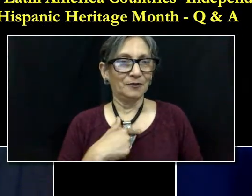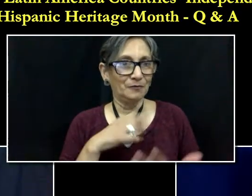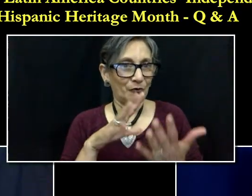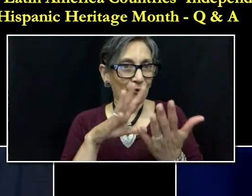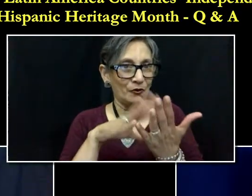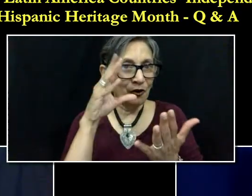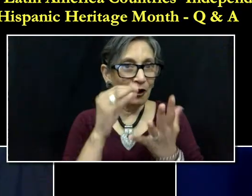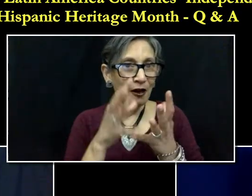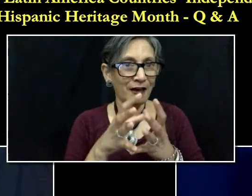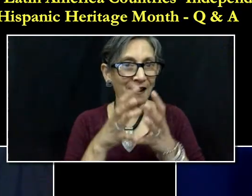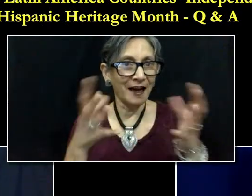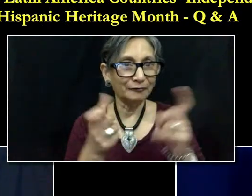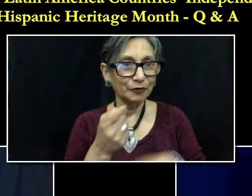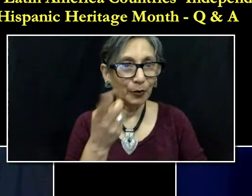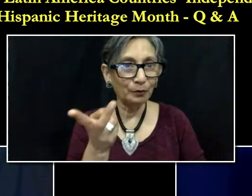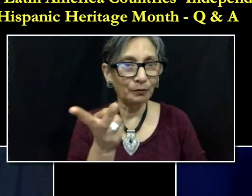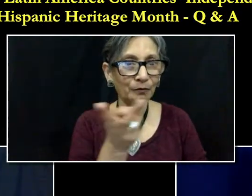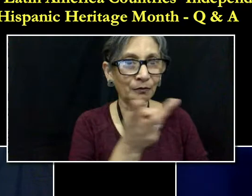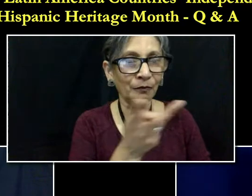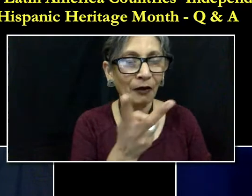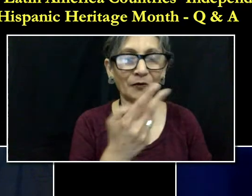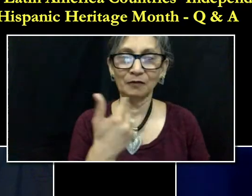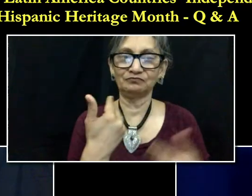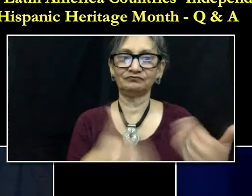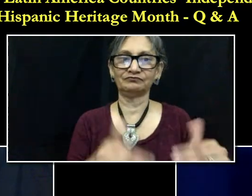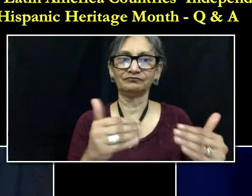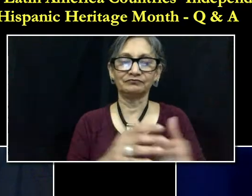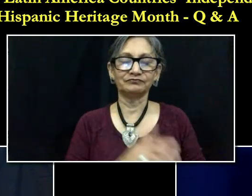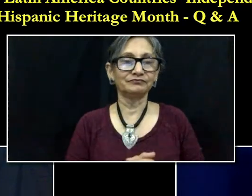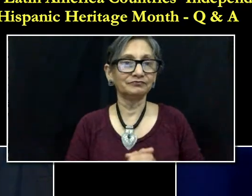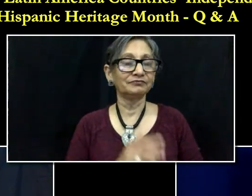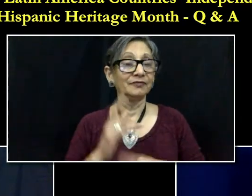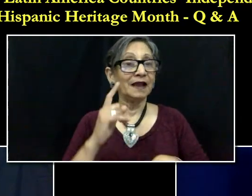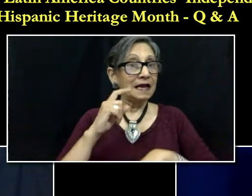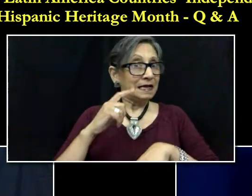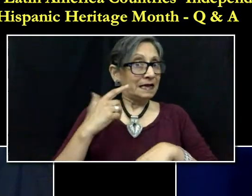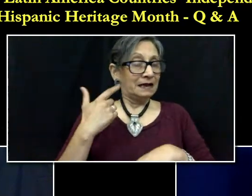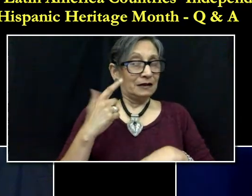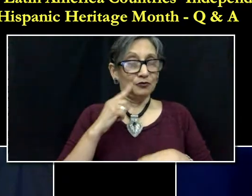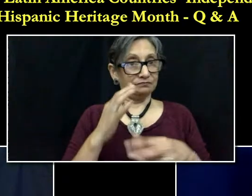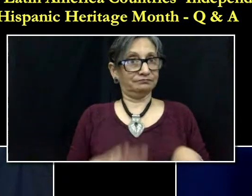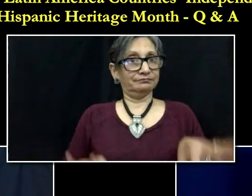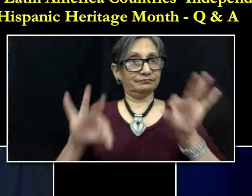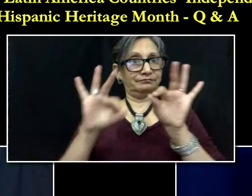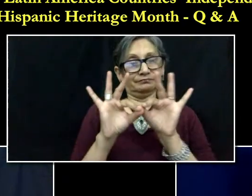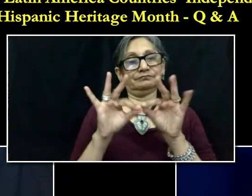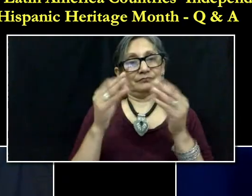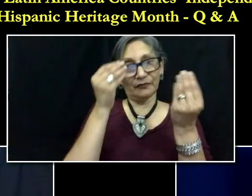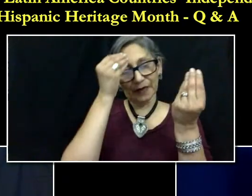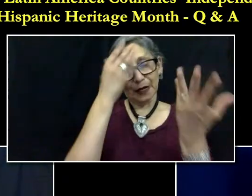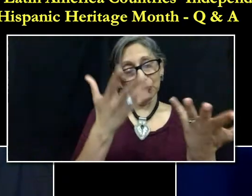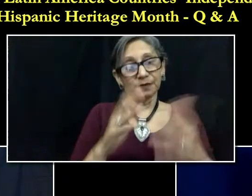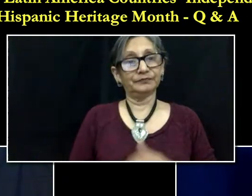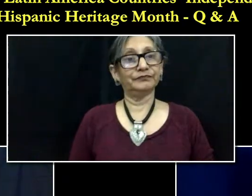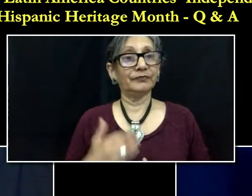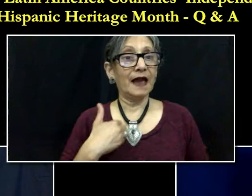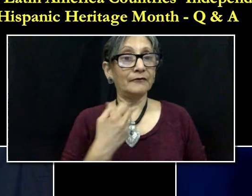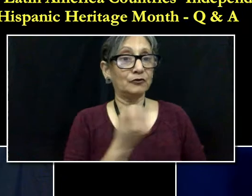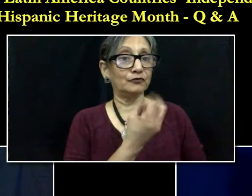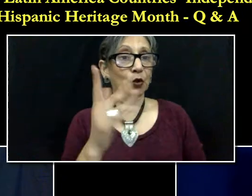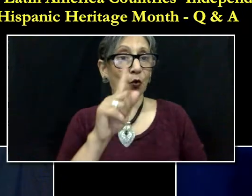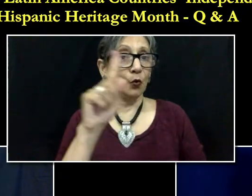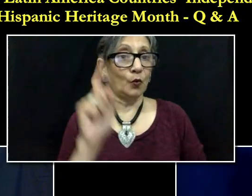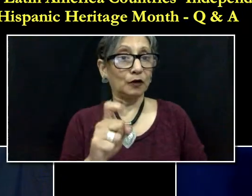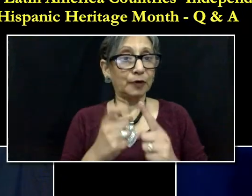Wow. That was so Okay, nice. I feel like I learned a lot today. Woo. All right. It's